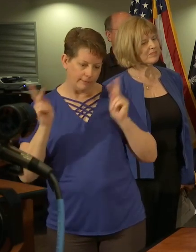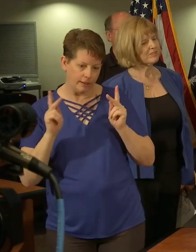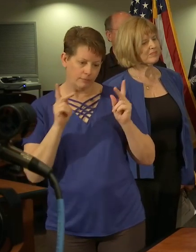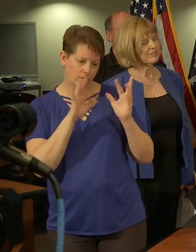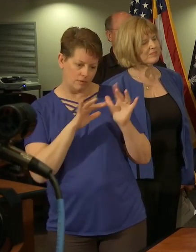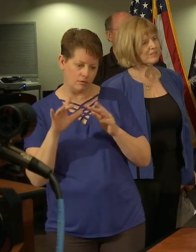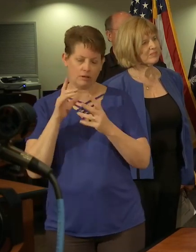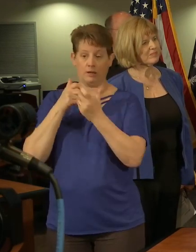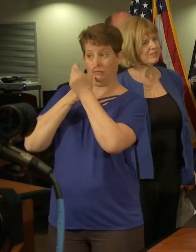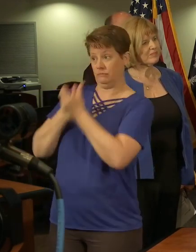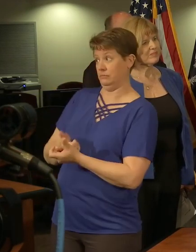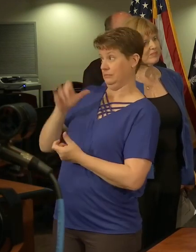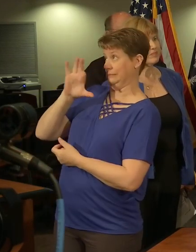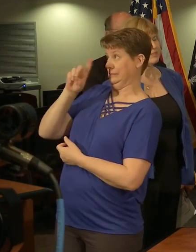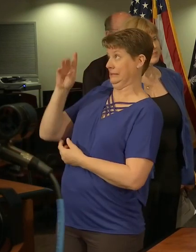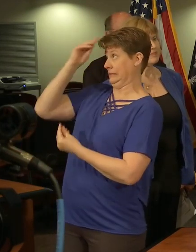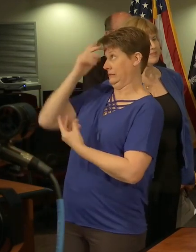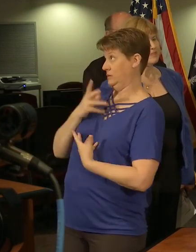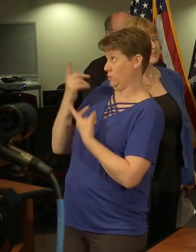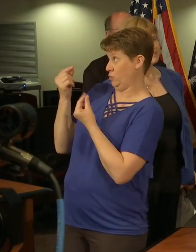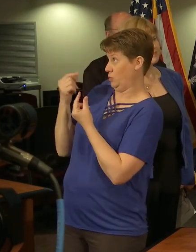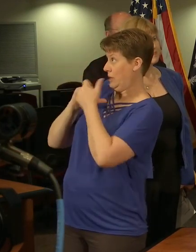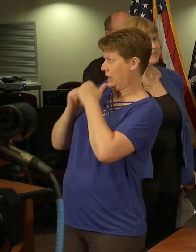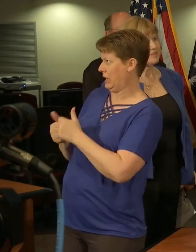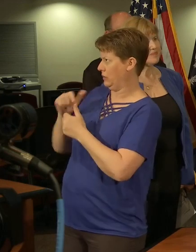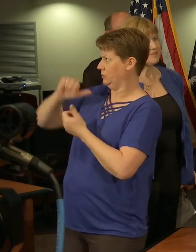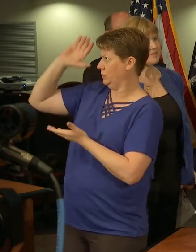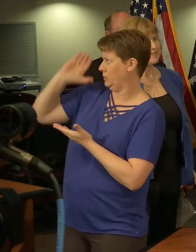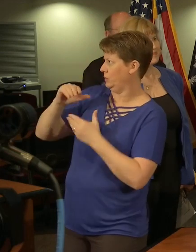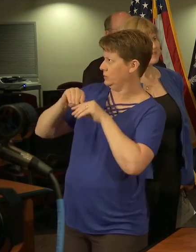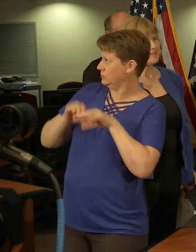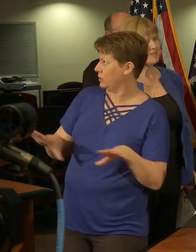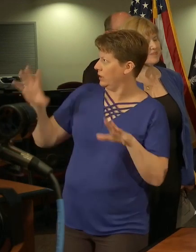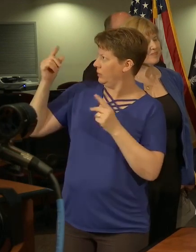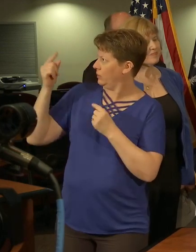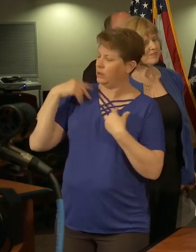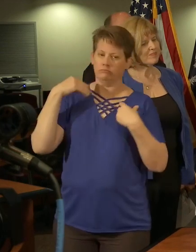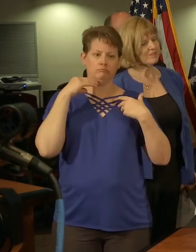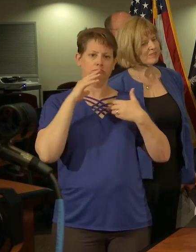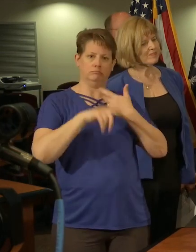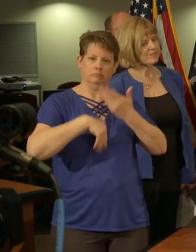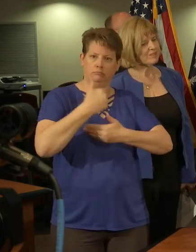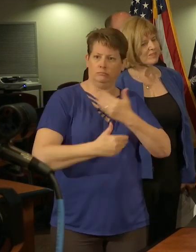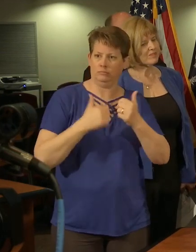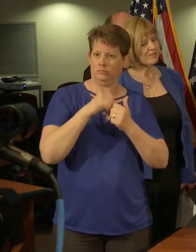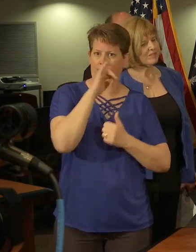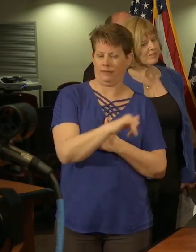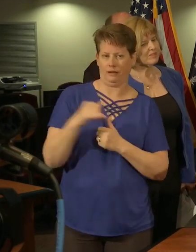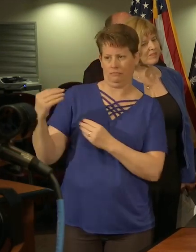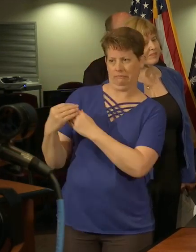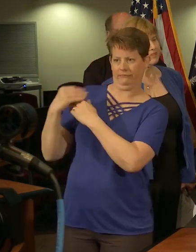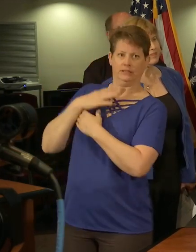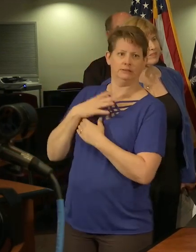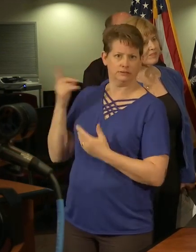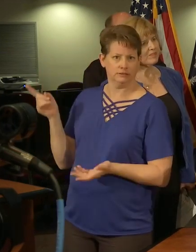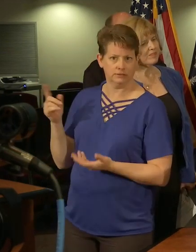CDC for evidence-based strategies to slow the spread of disease in our communities. As cases increase,